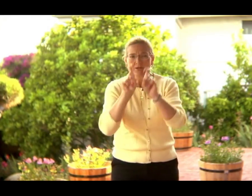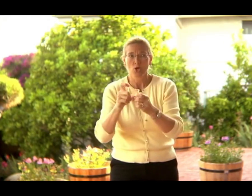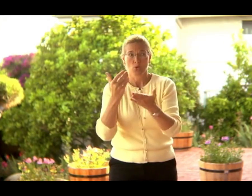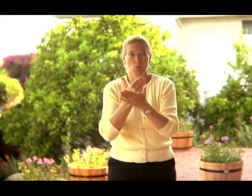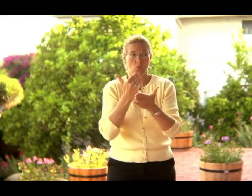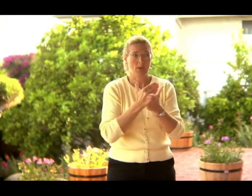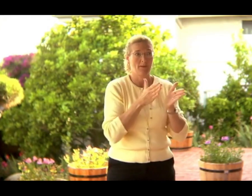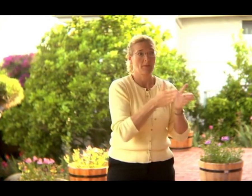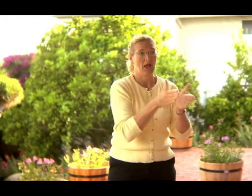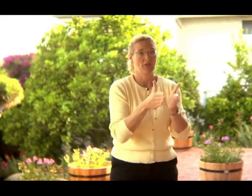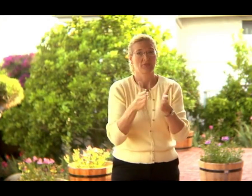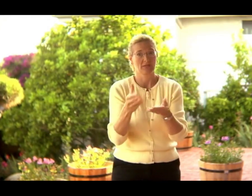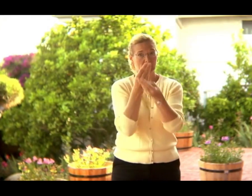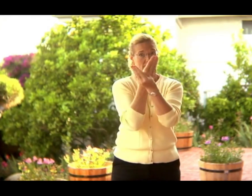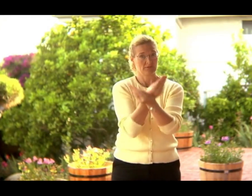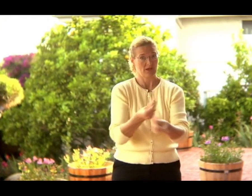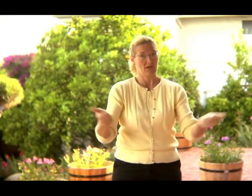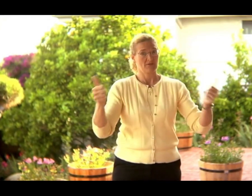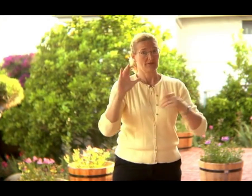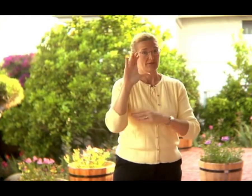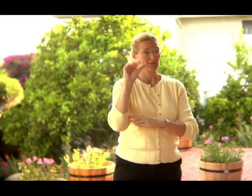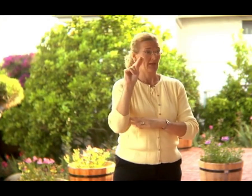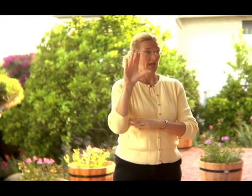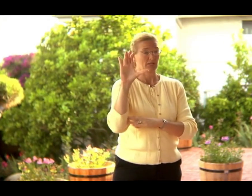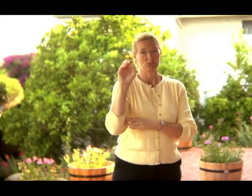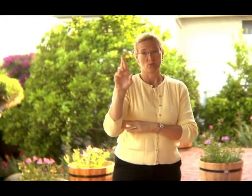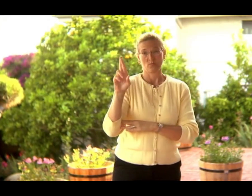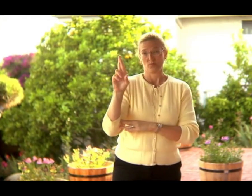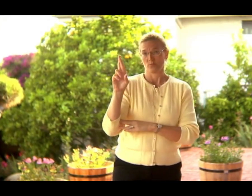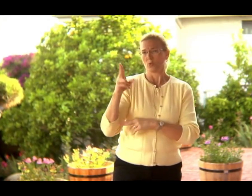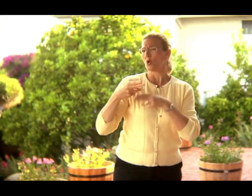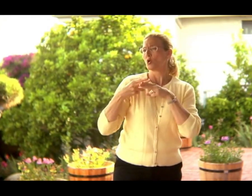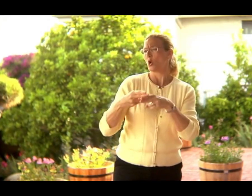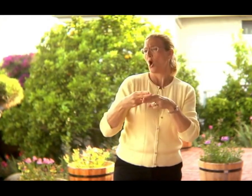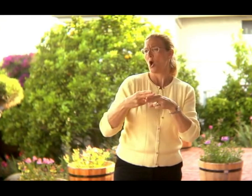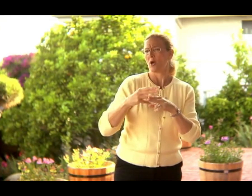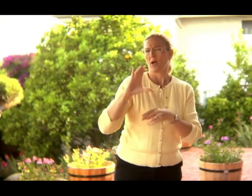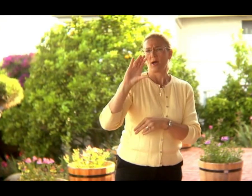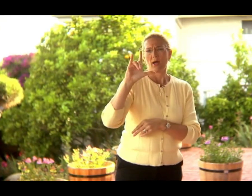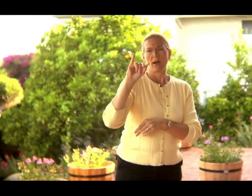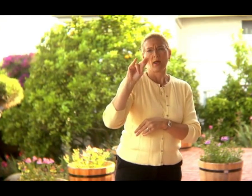When doctors are testing new methods to treat cancer, this is called clinical trials or research.